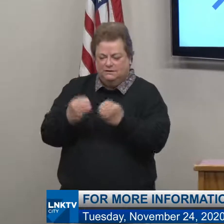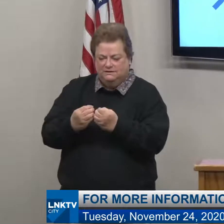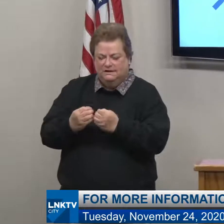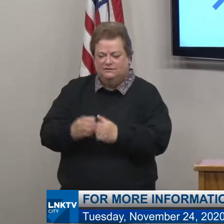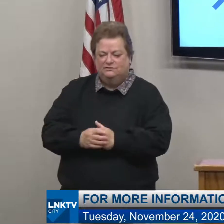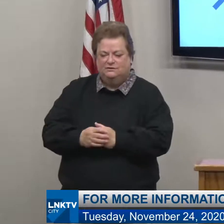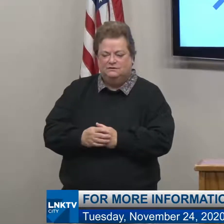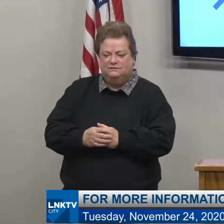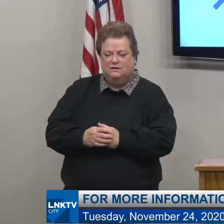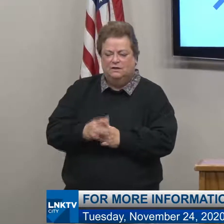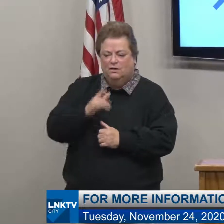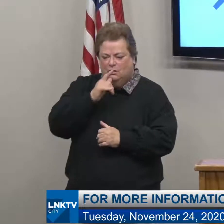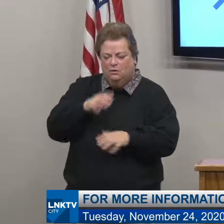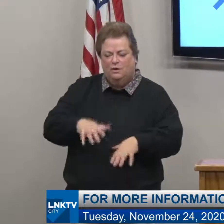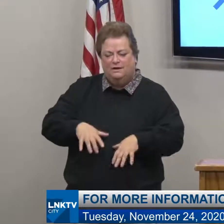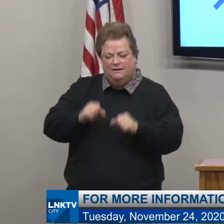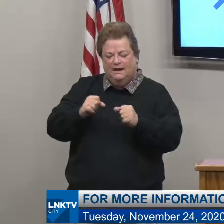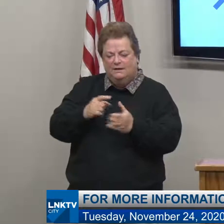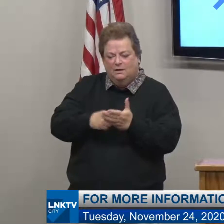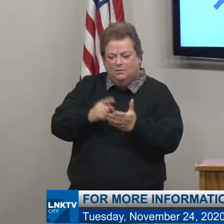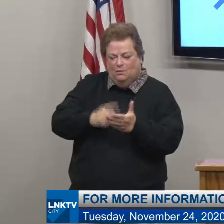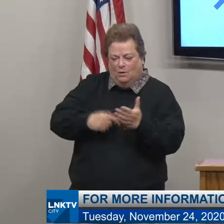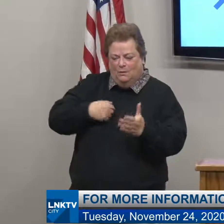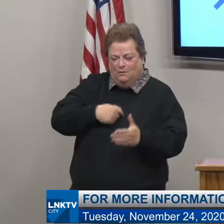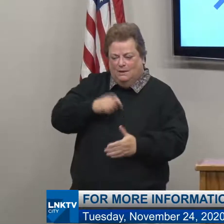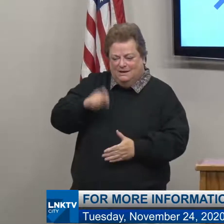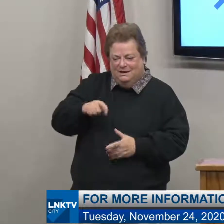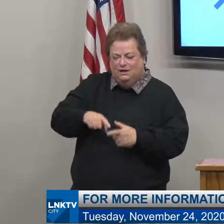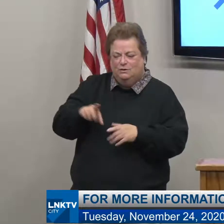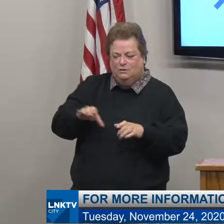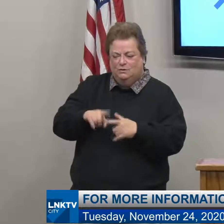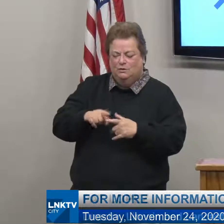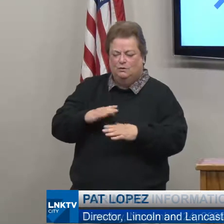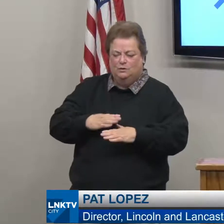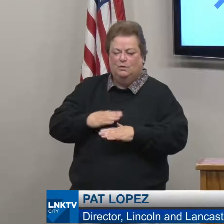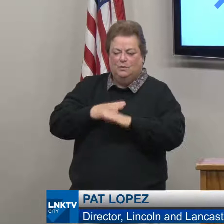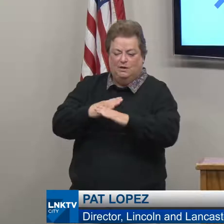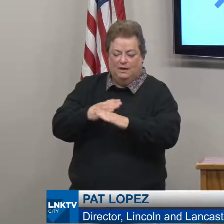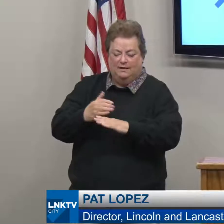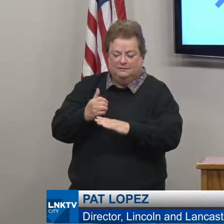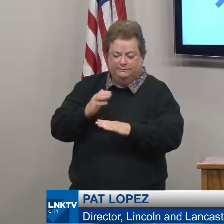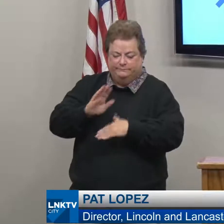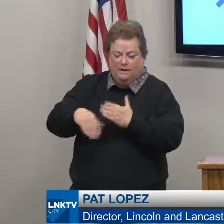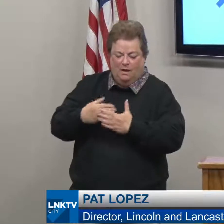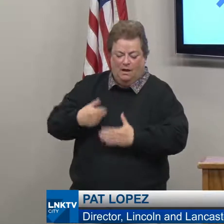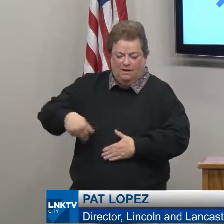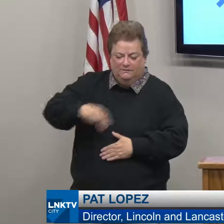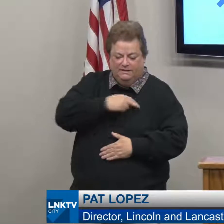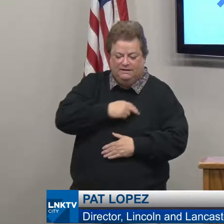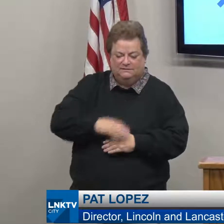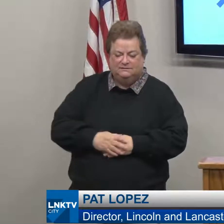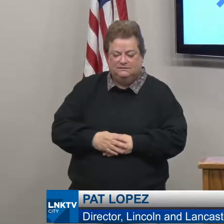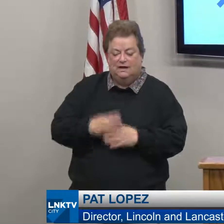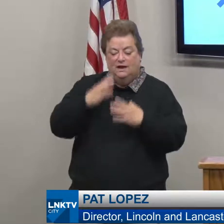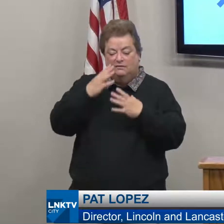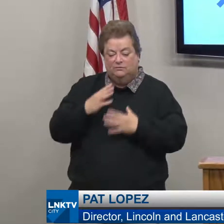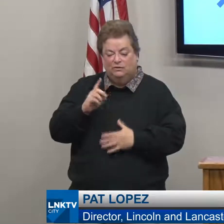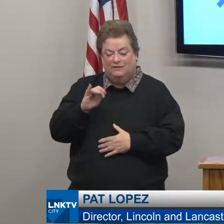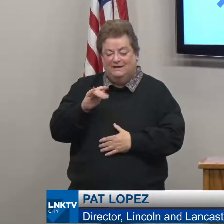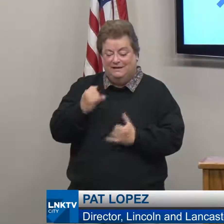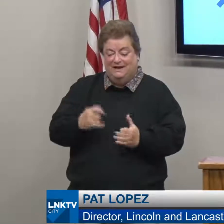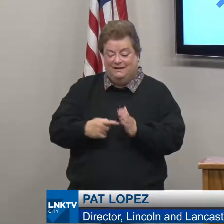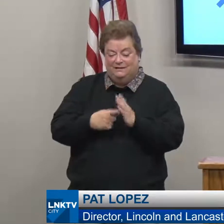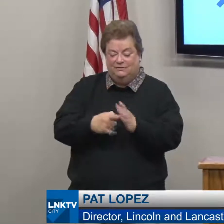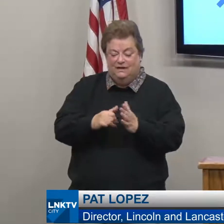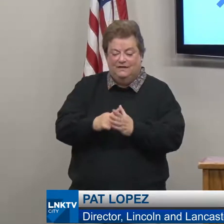organizations who are taking the necessary precautions to keep themselves and others safe. Unfortunately, the data shows that too many